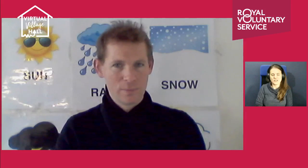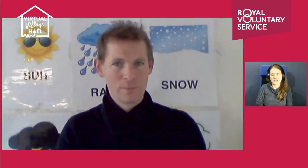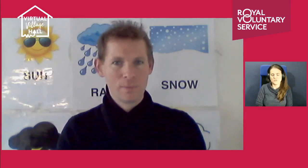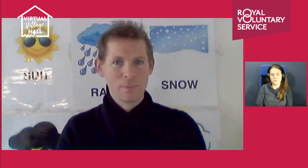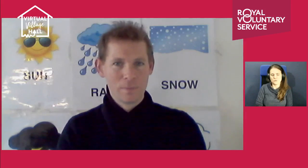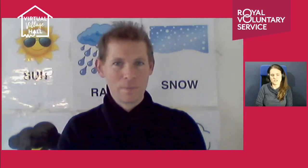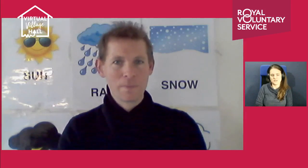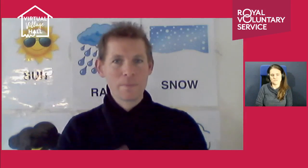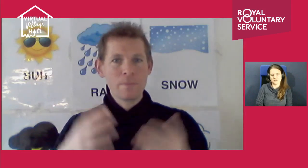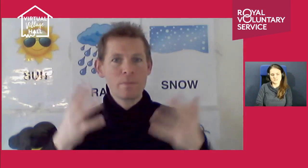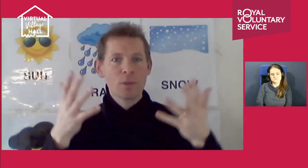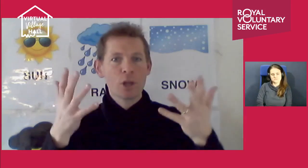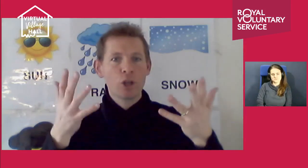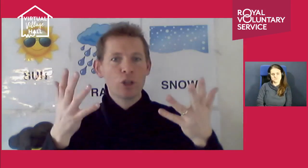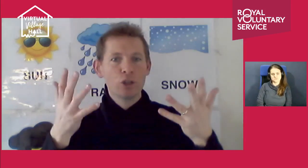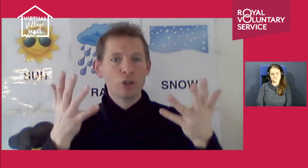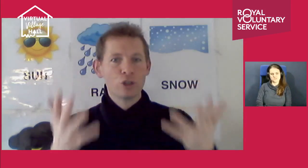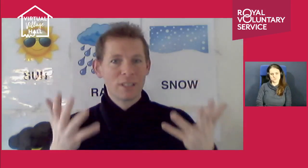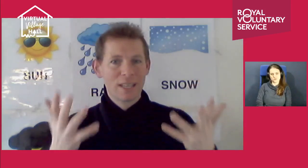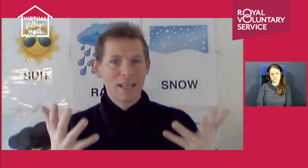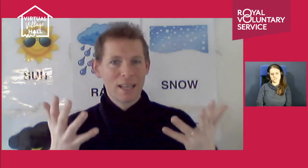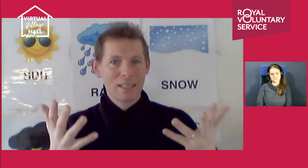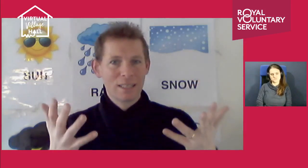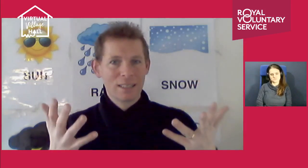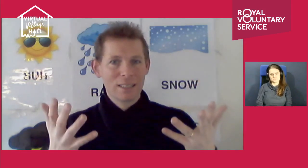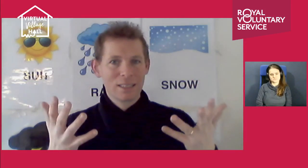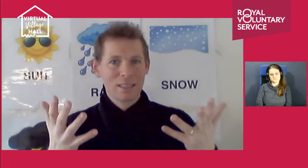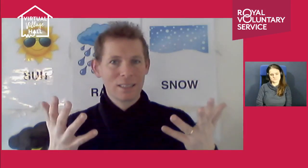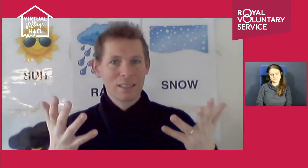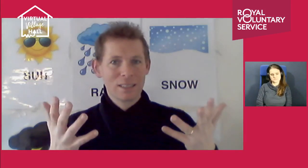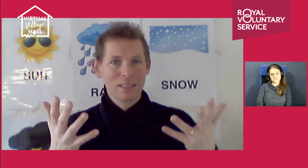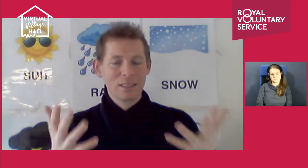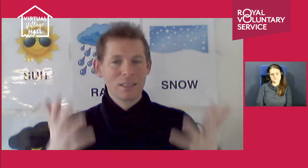I'll do it again one more time. Ready? Just watch.